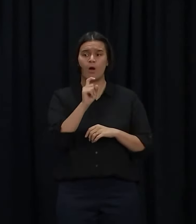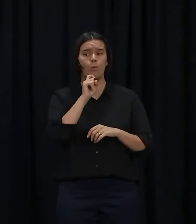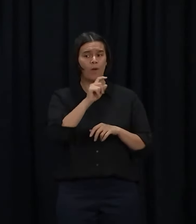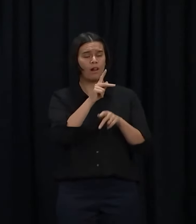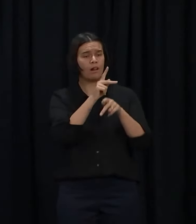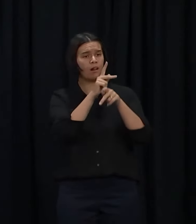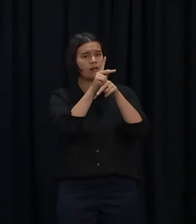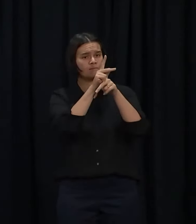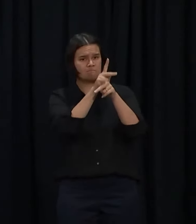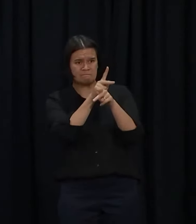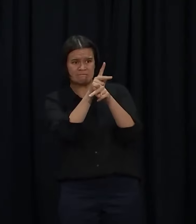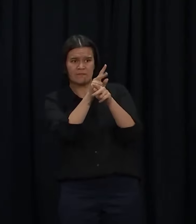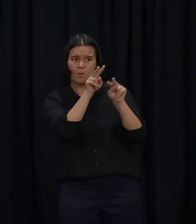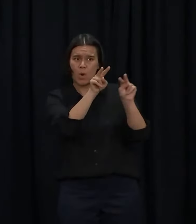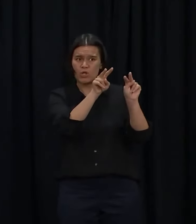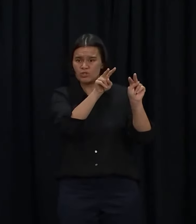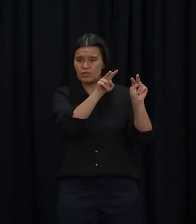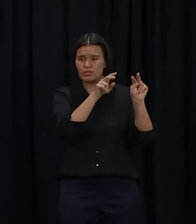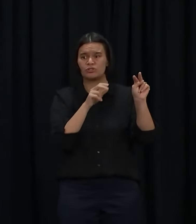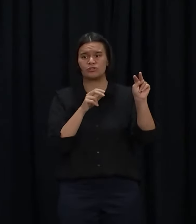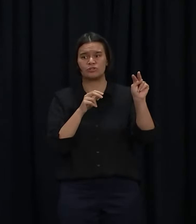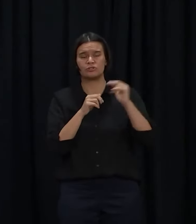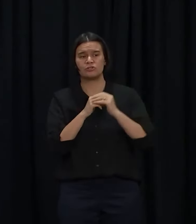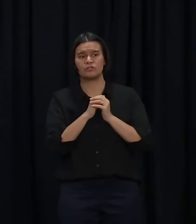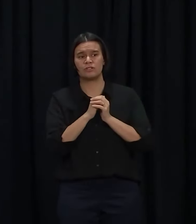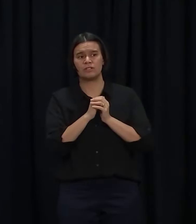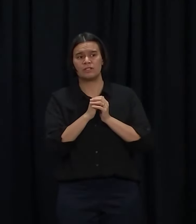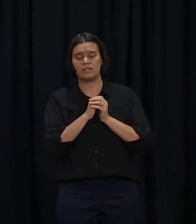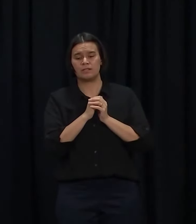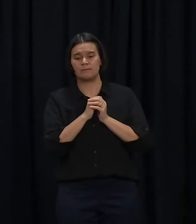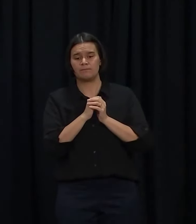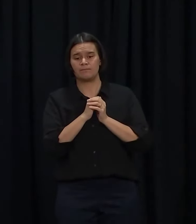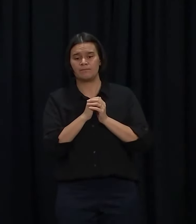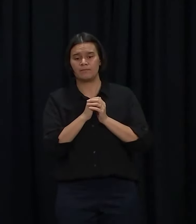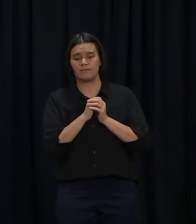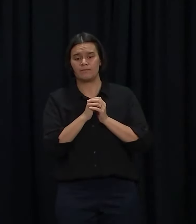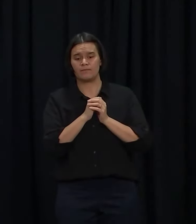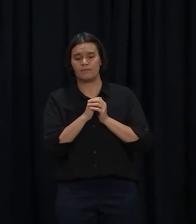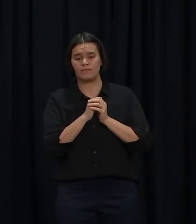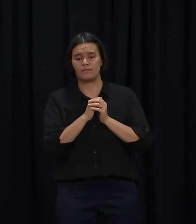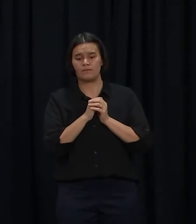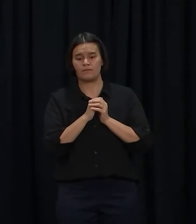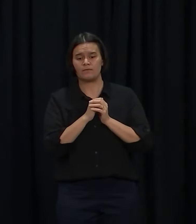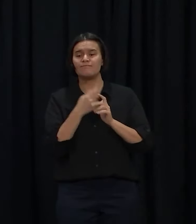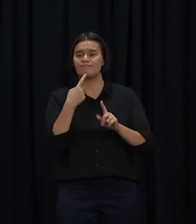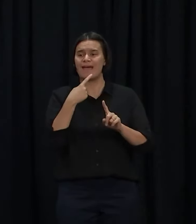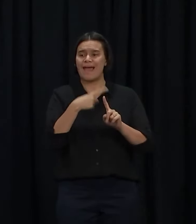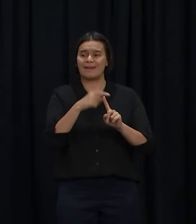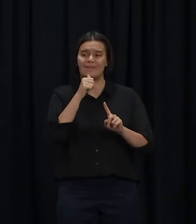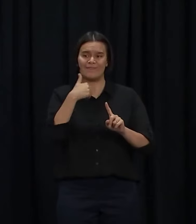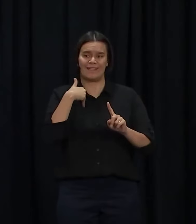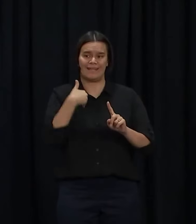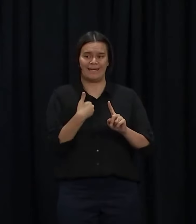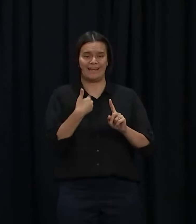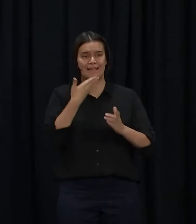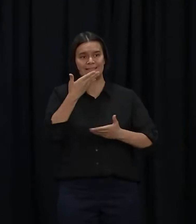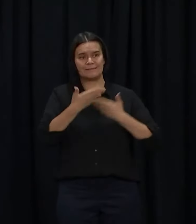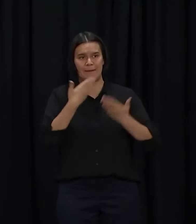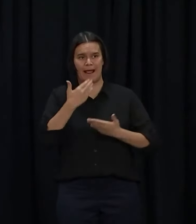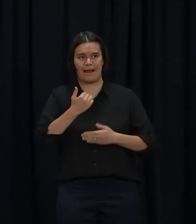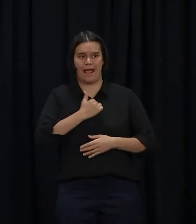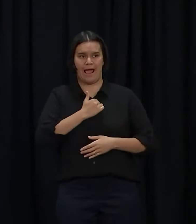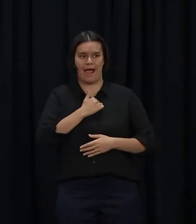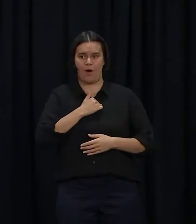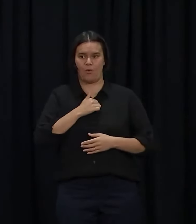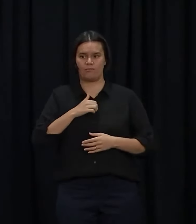any escalation and take any steps required to further reiterate our position on the